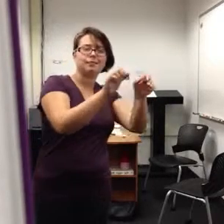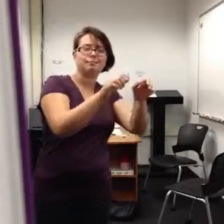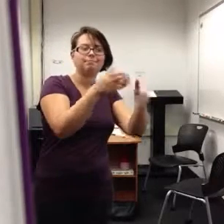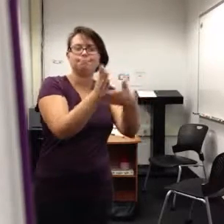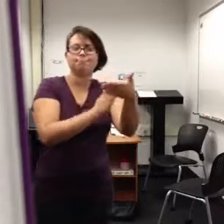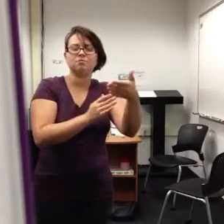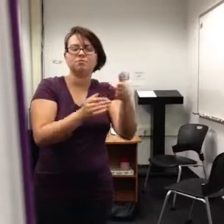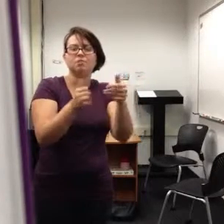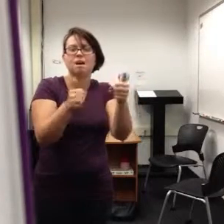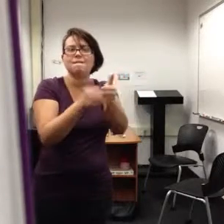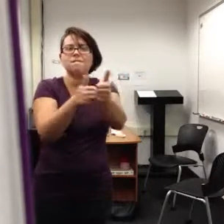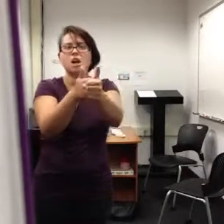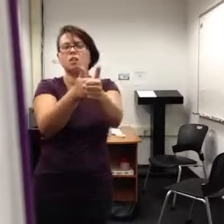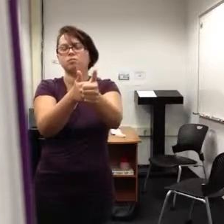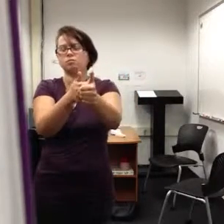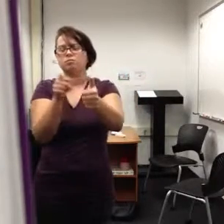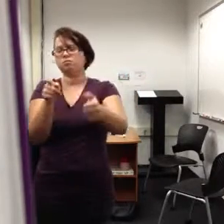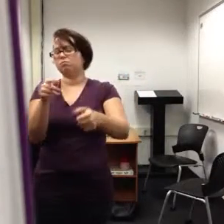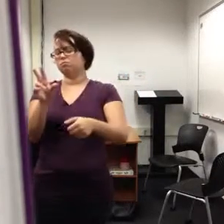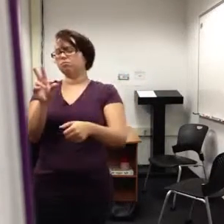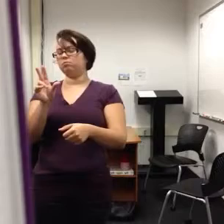no? Well, think about it for a moment.